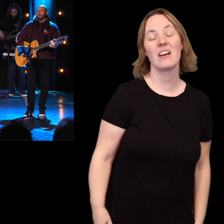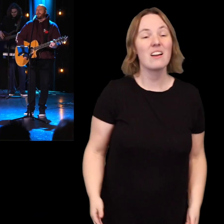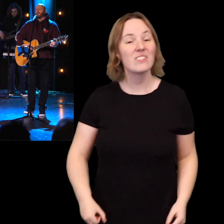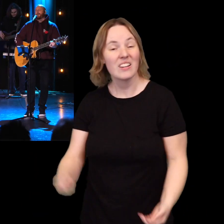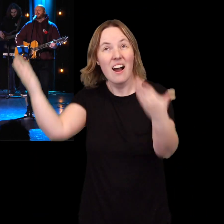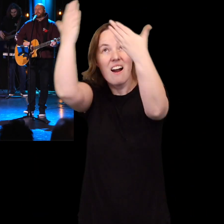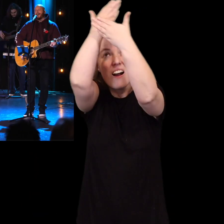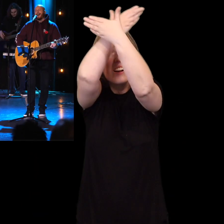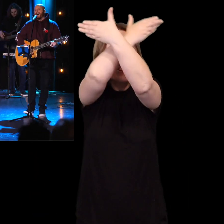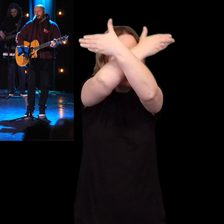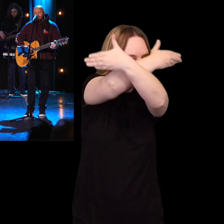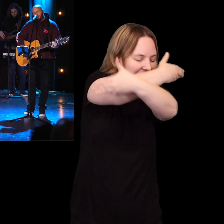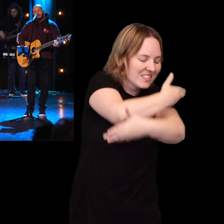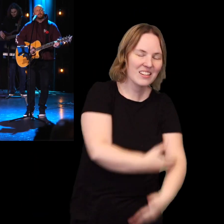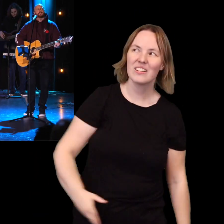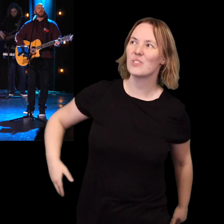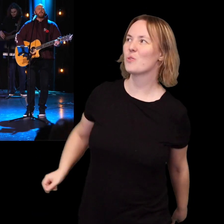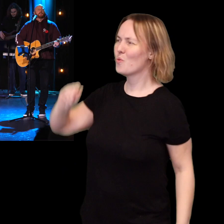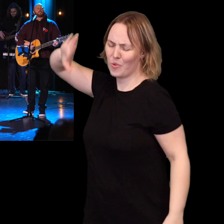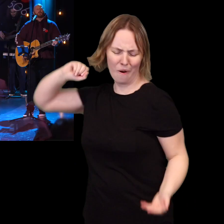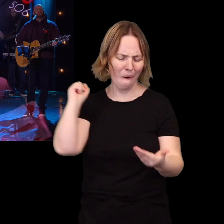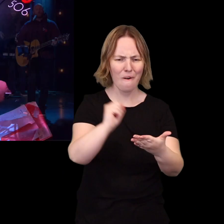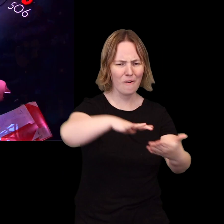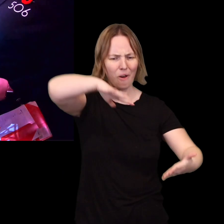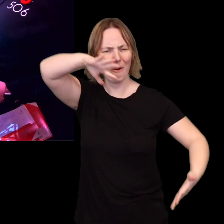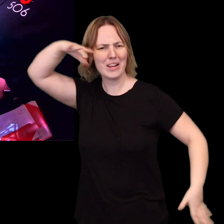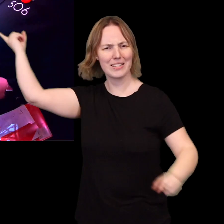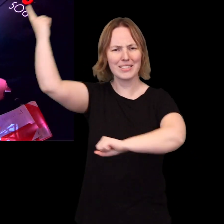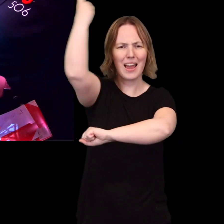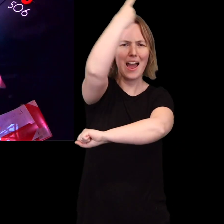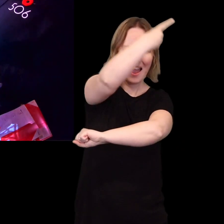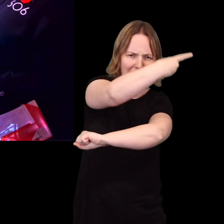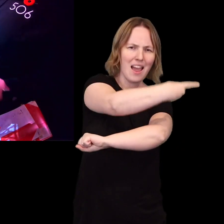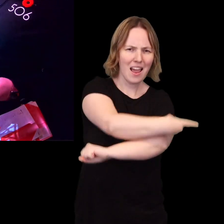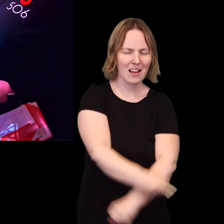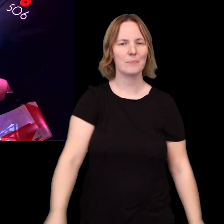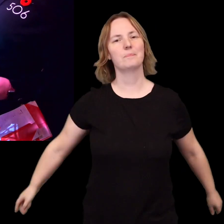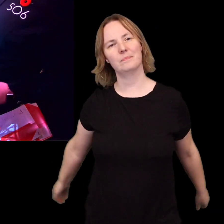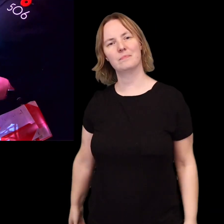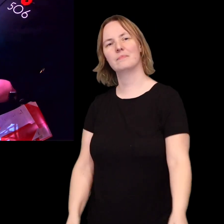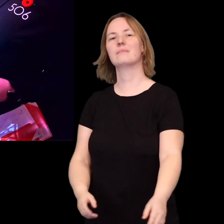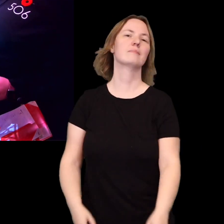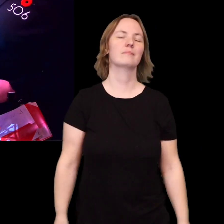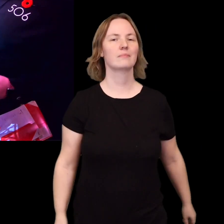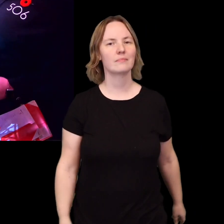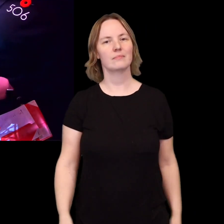grave, out of the darkness into your glorious day.